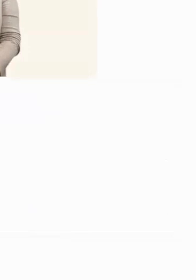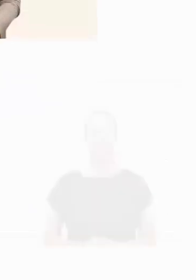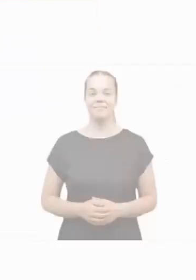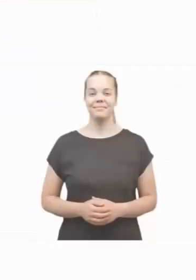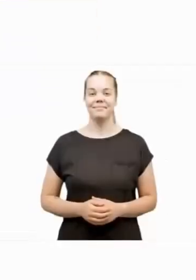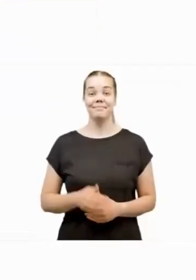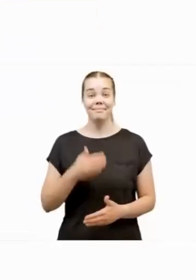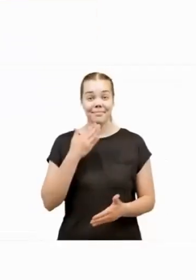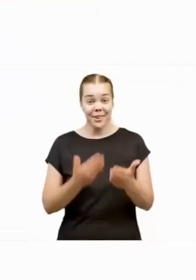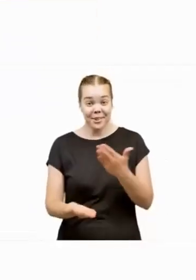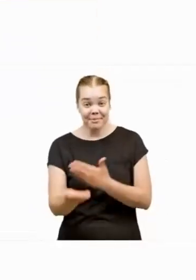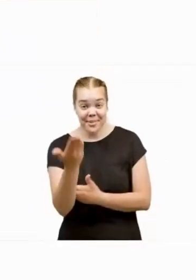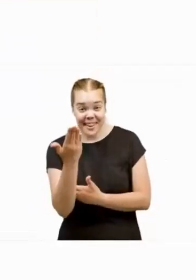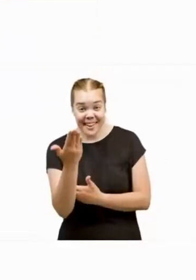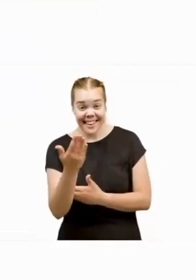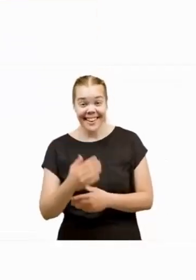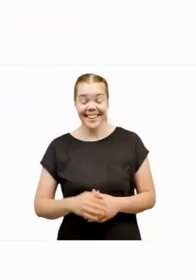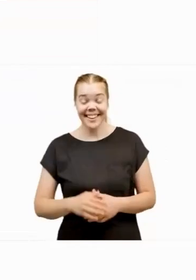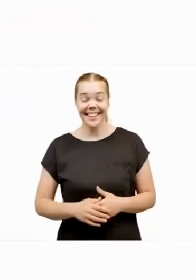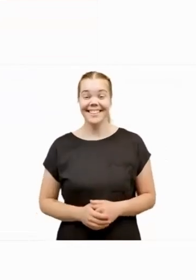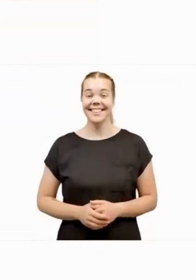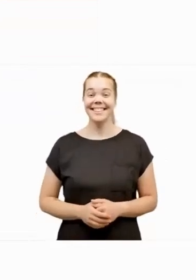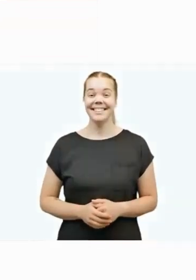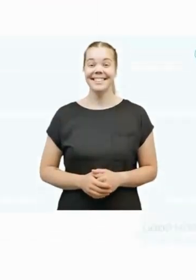as conversational practice in the end.